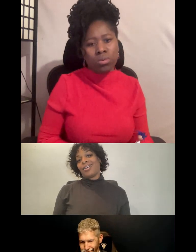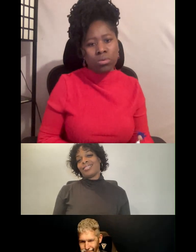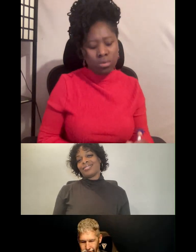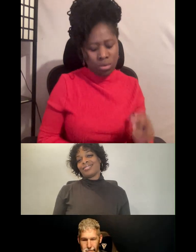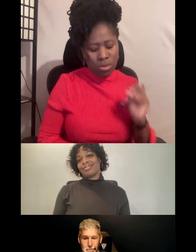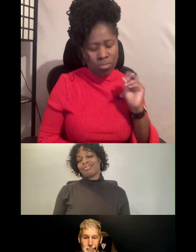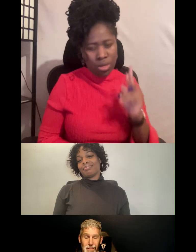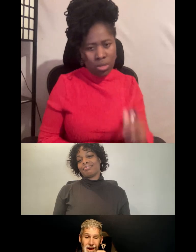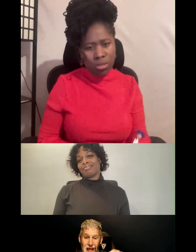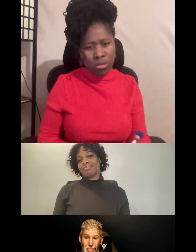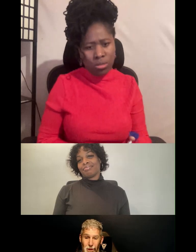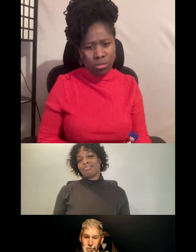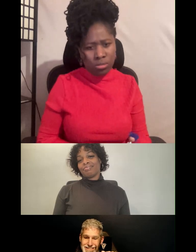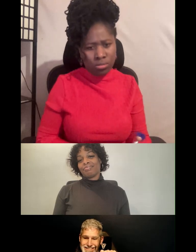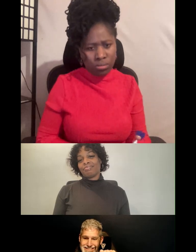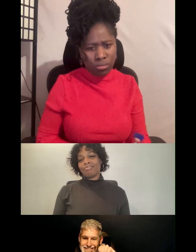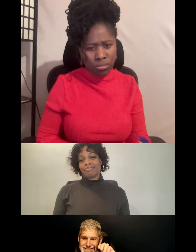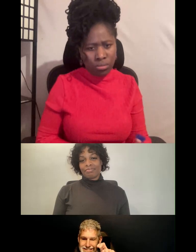Ah,